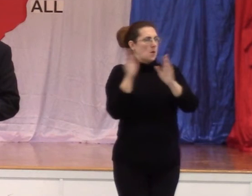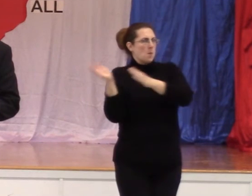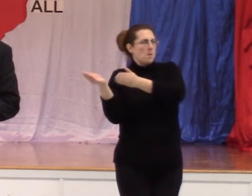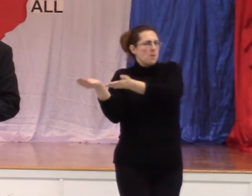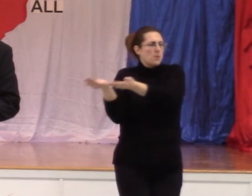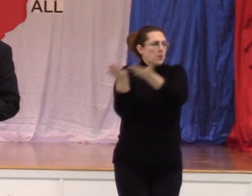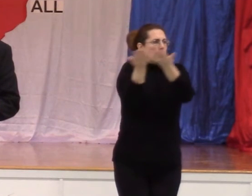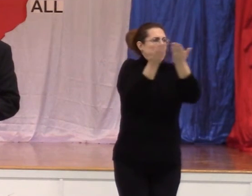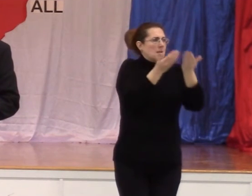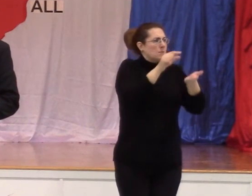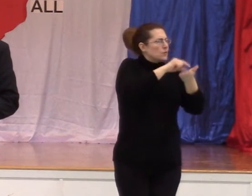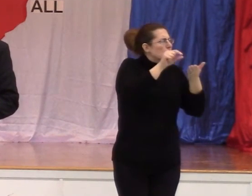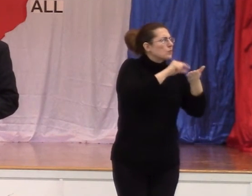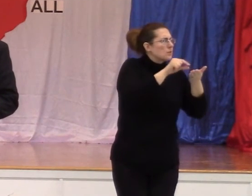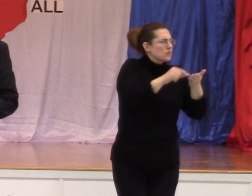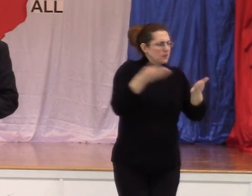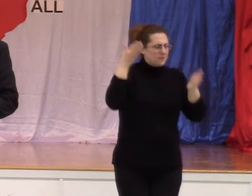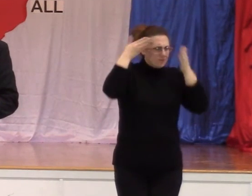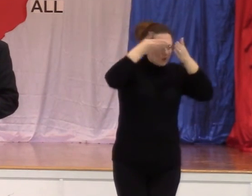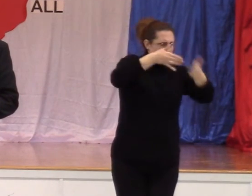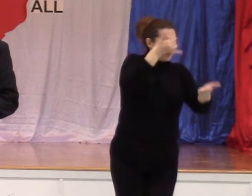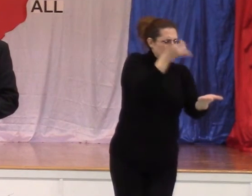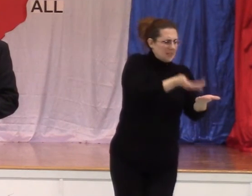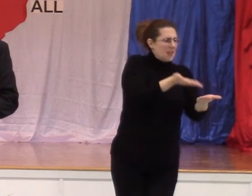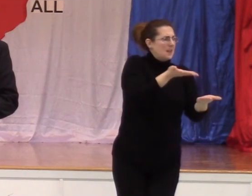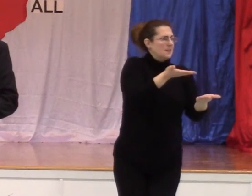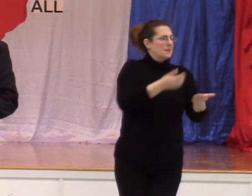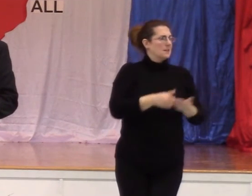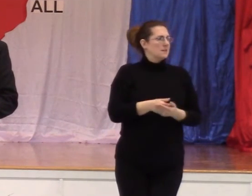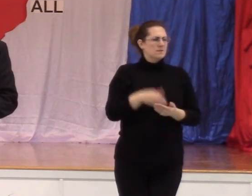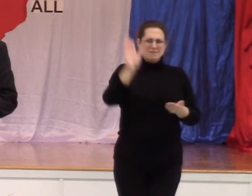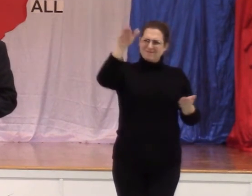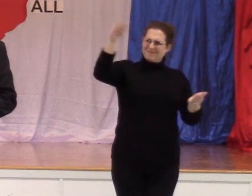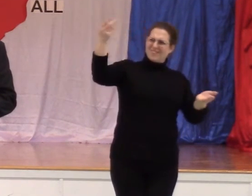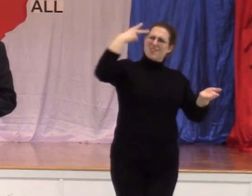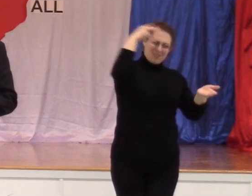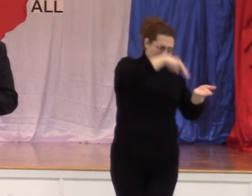the Scriptures were actually about, right?